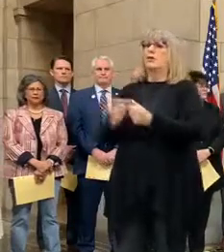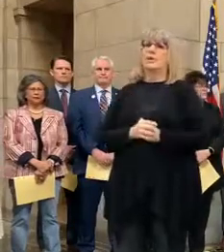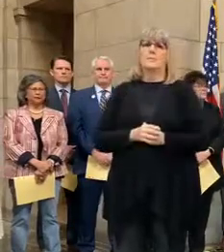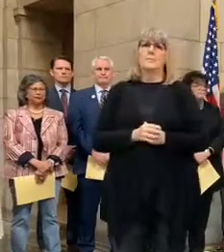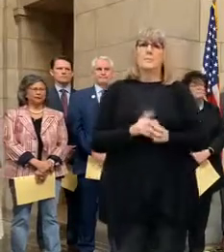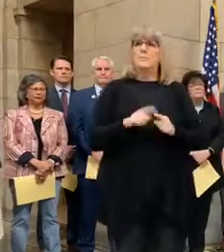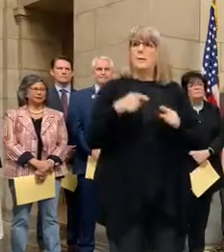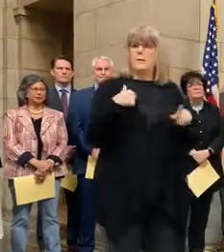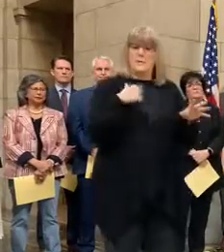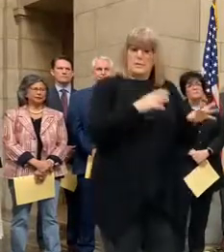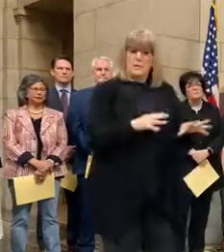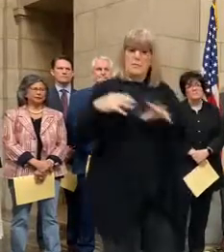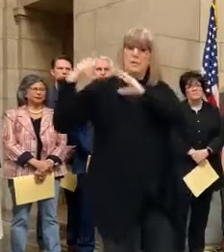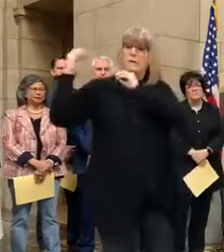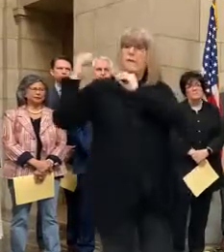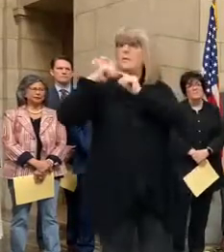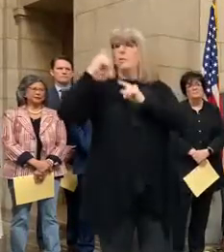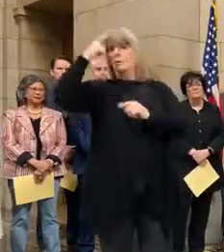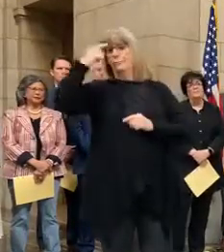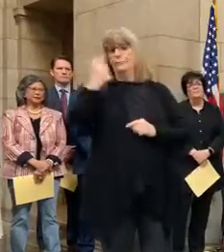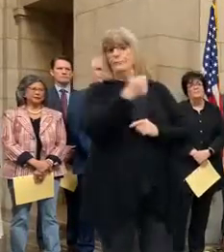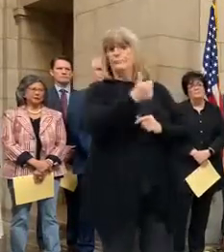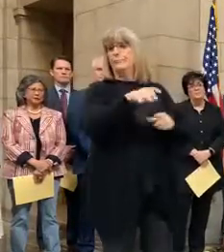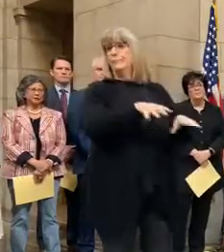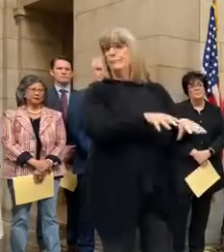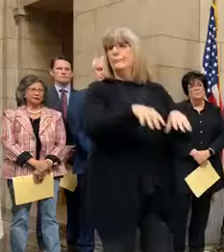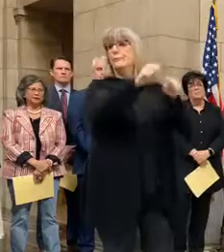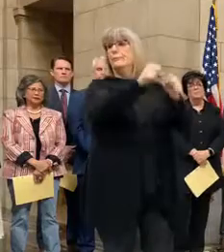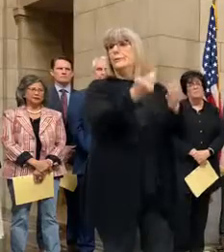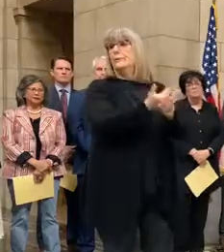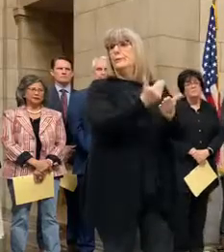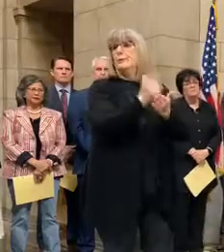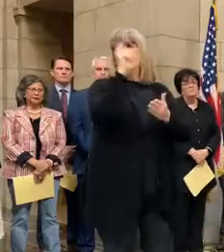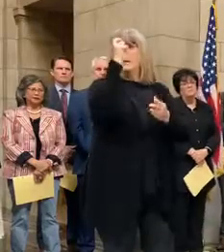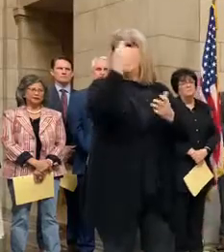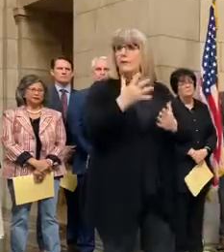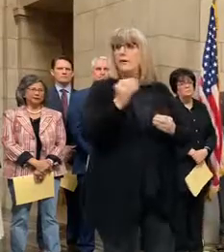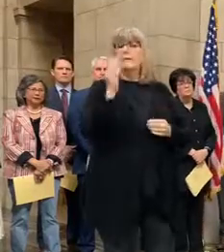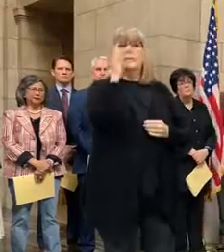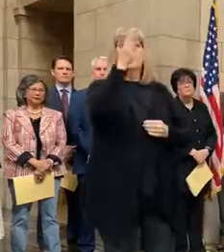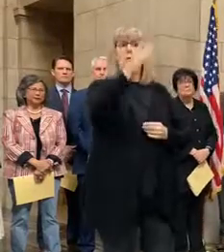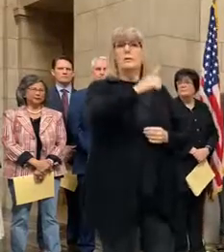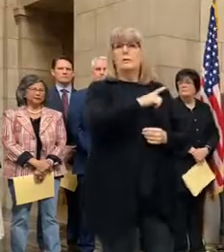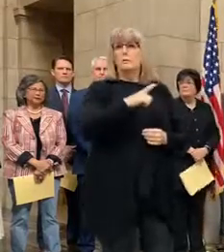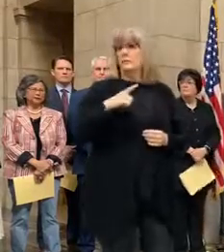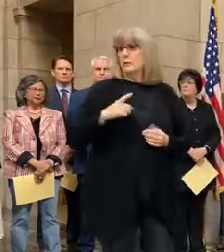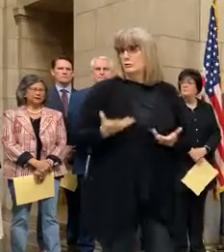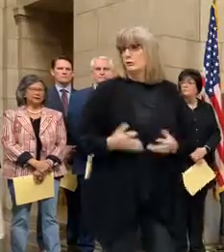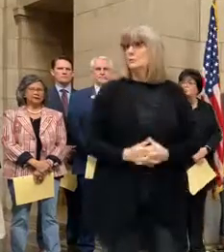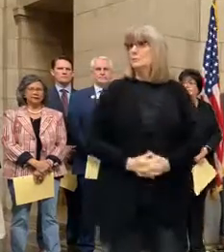leaving the office of governor, that will be up to a future governor and a future legislature to determine what other steps they might need to take.